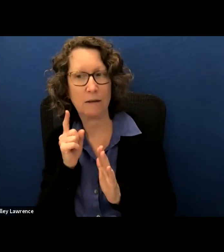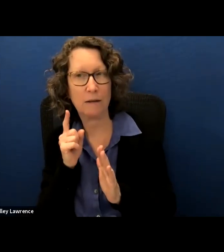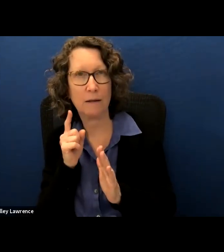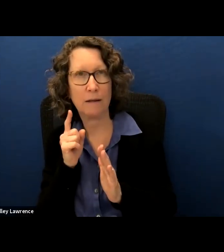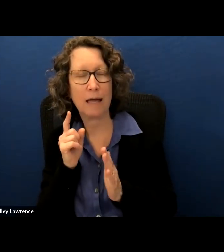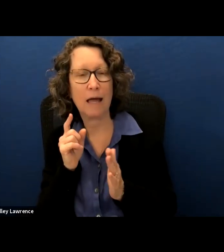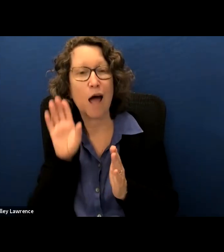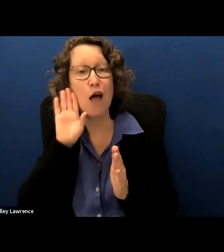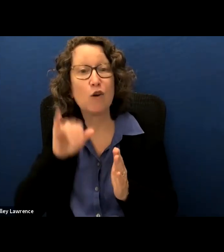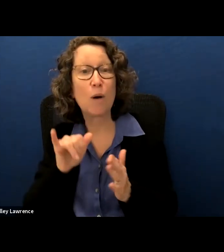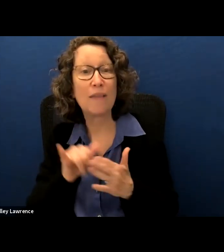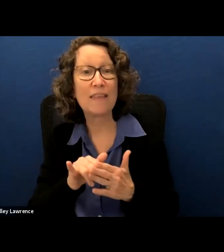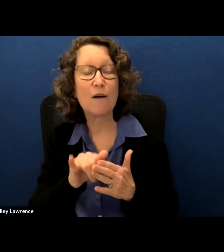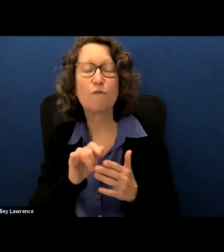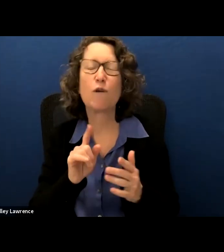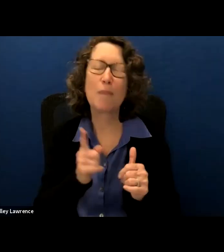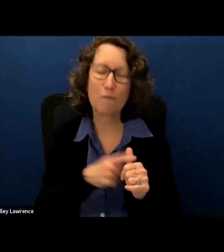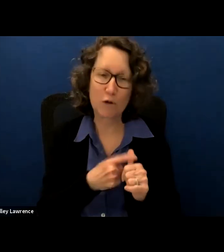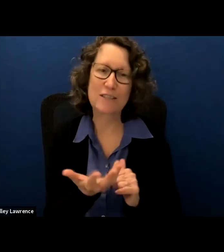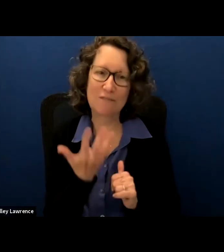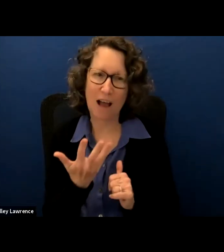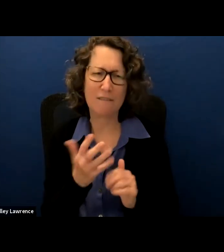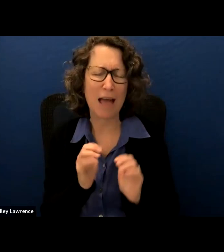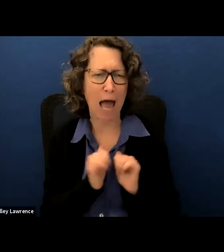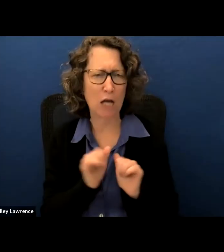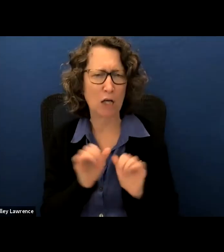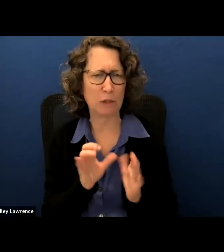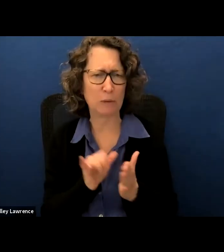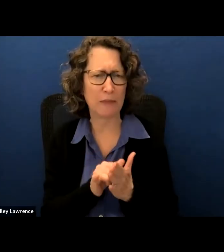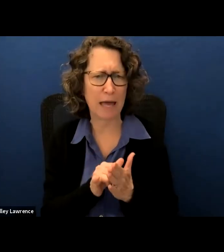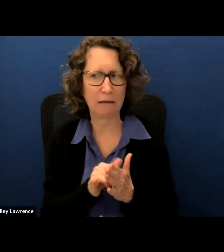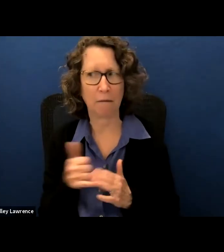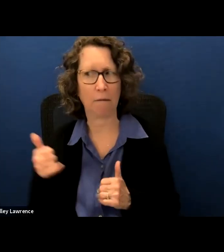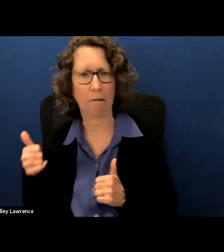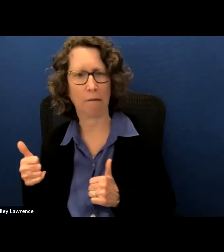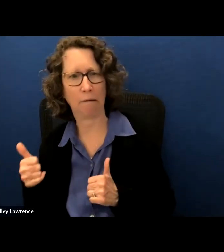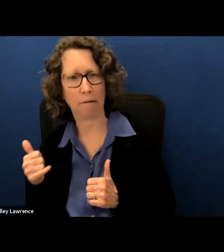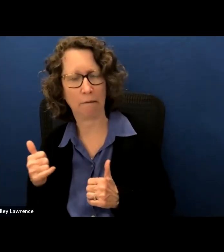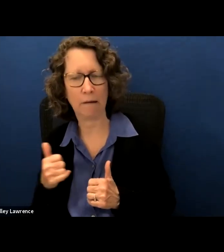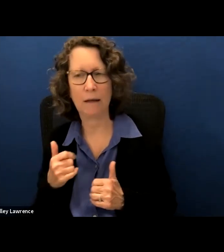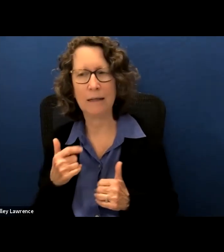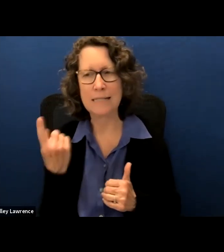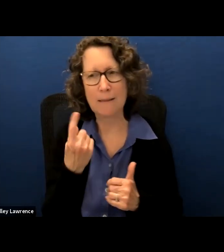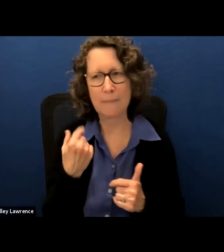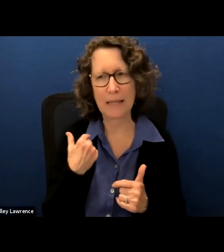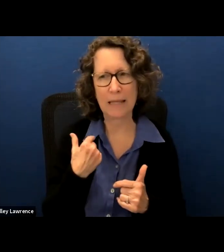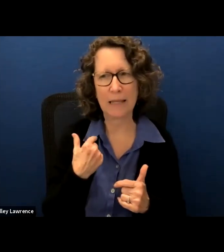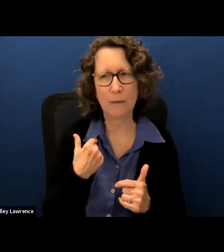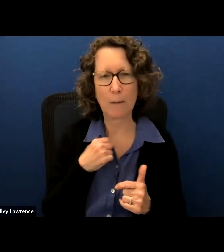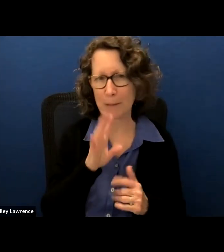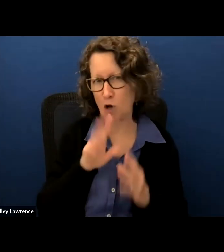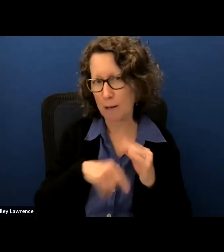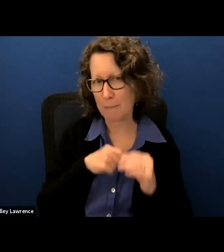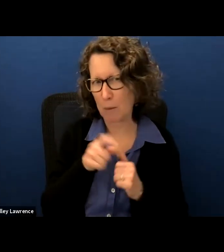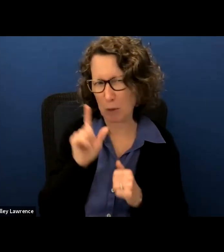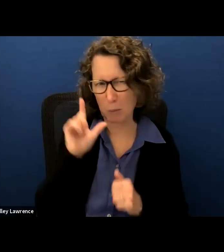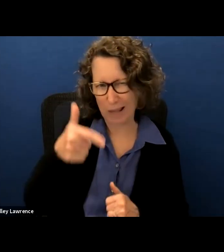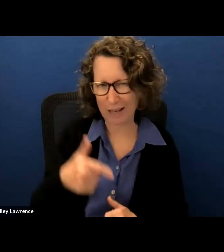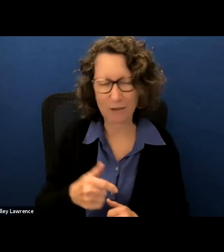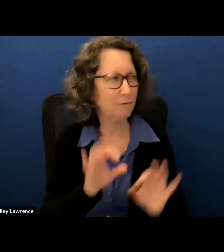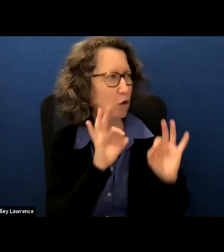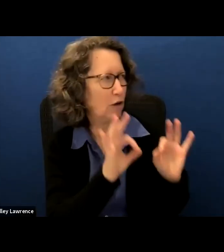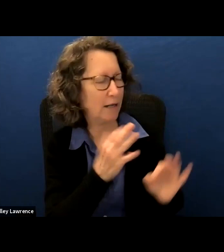that knowing that this is coming forth, how do we do that? Oh, with that's excellent. regards, so something I'll be to be talking about with you as well.